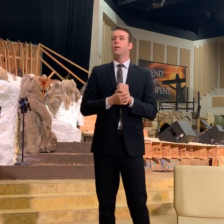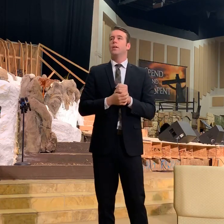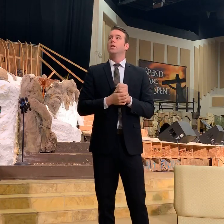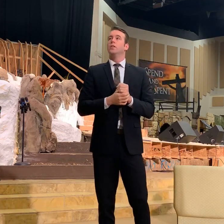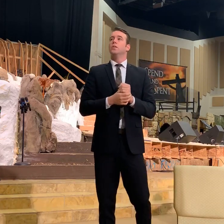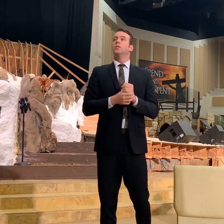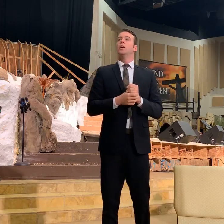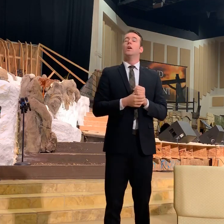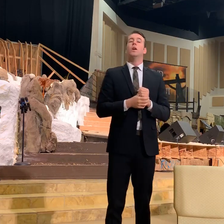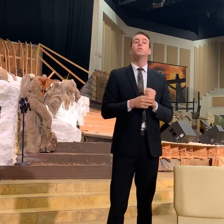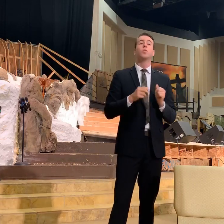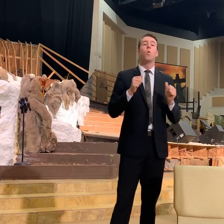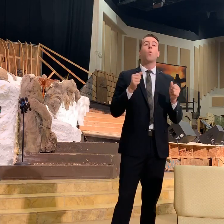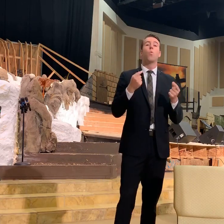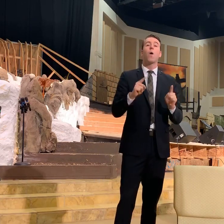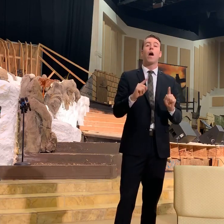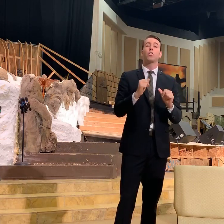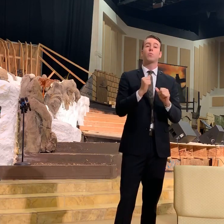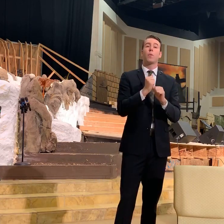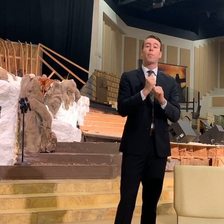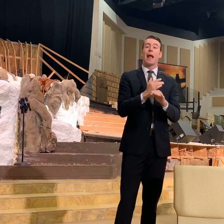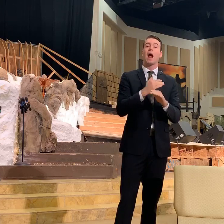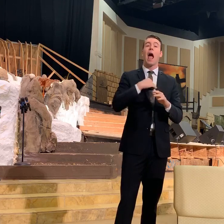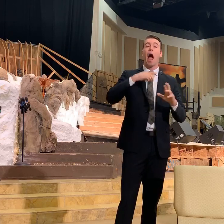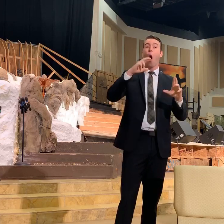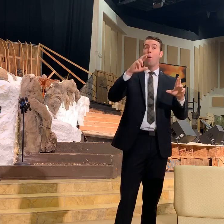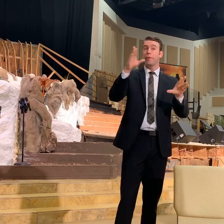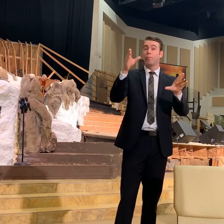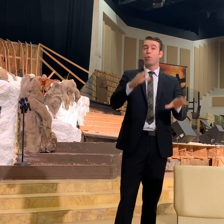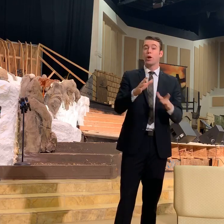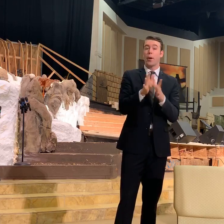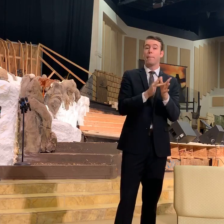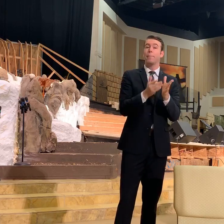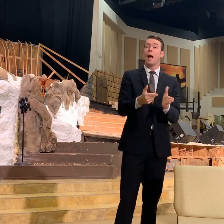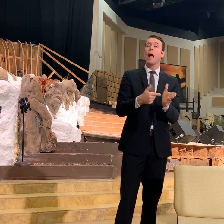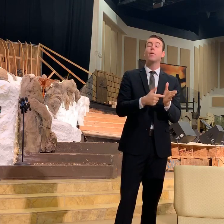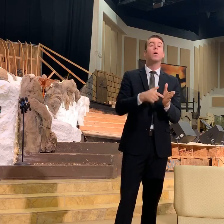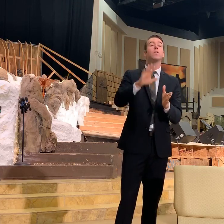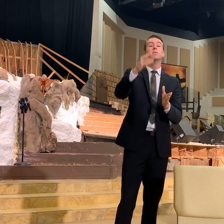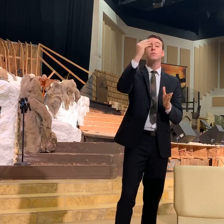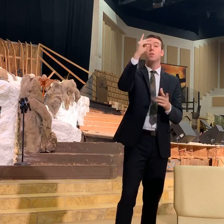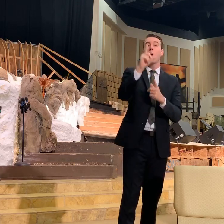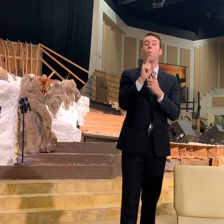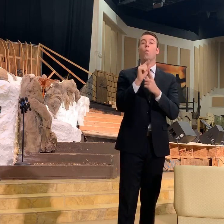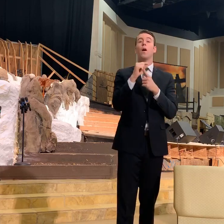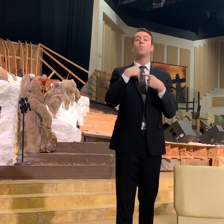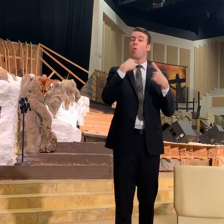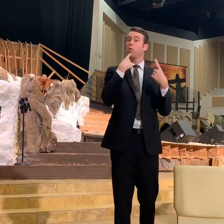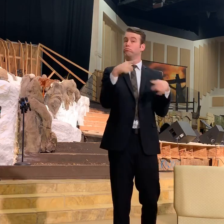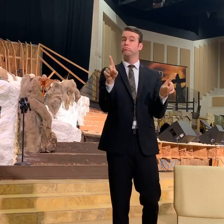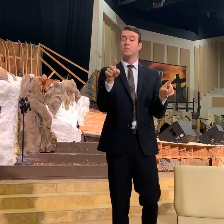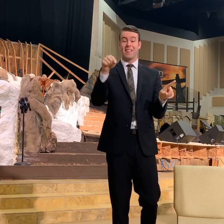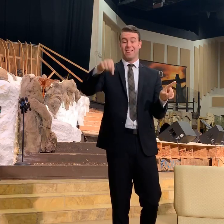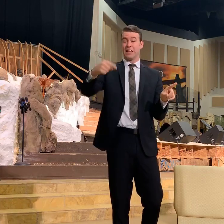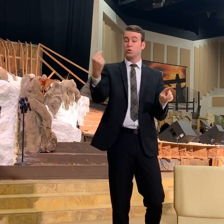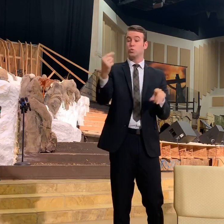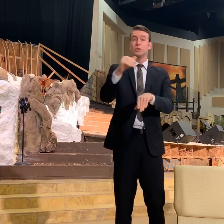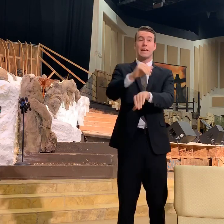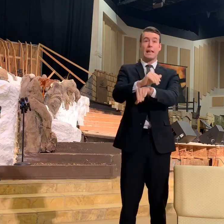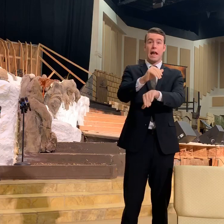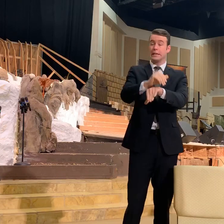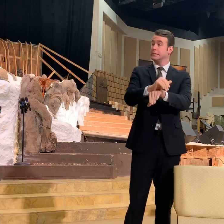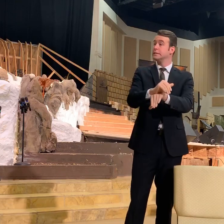And while you're preparing to turn there, I hope you brought your Bible. And then by way of one more announcement, this Tuesday